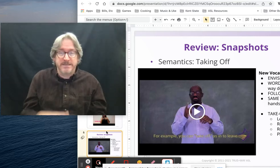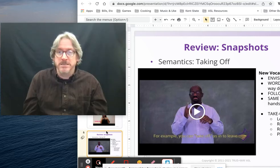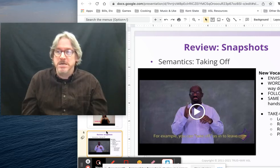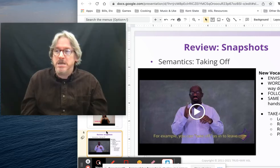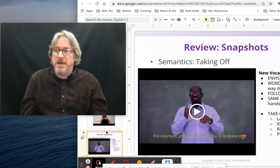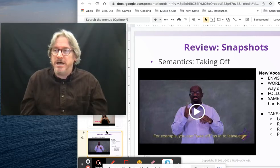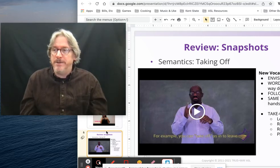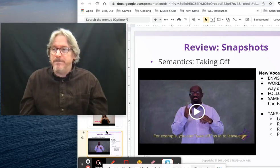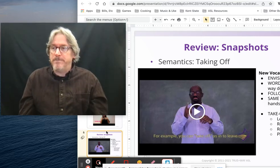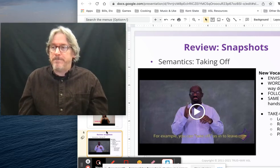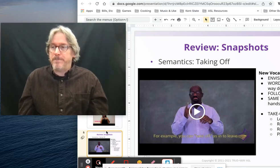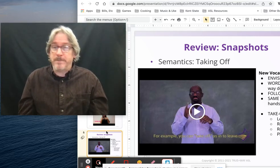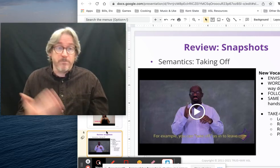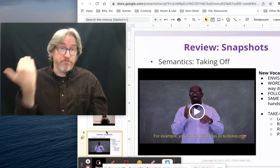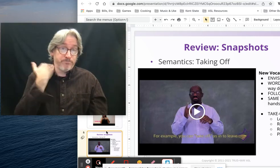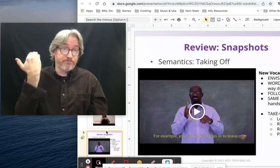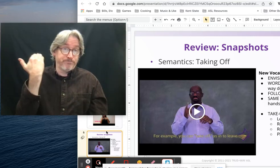that.